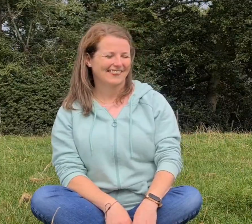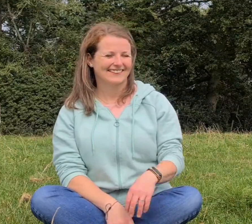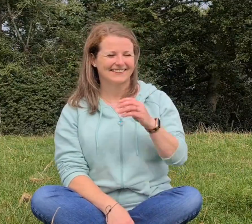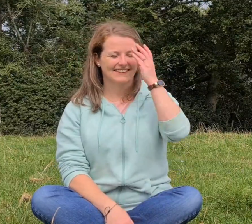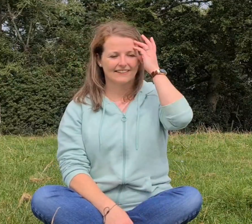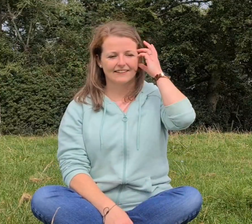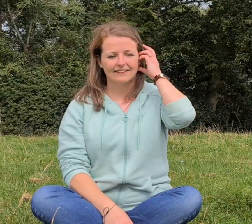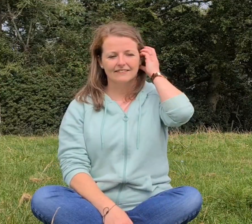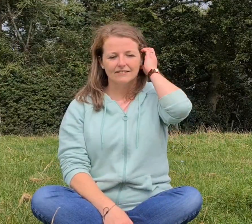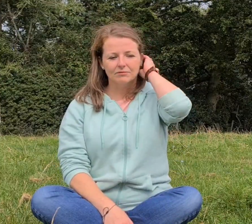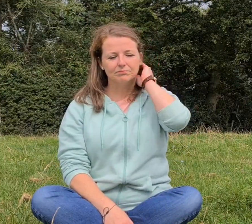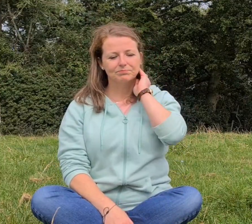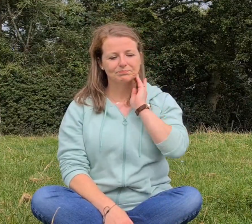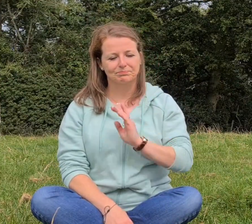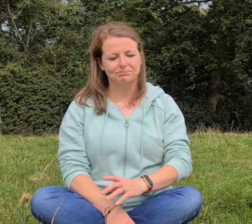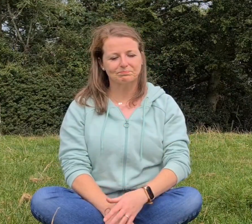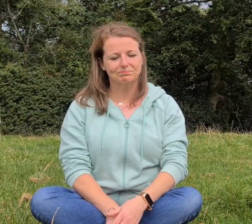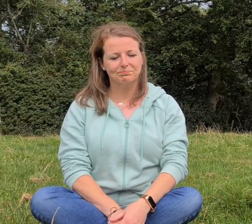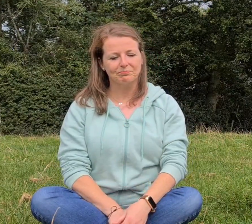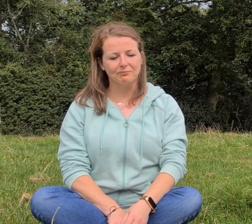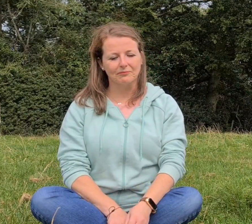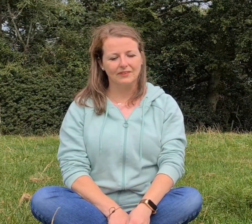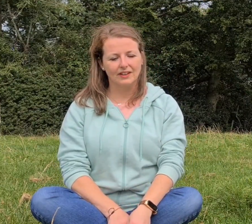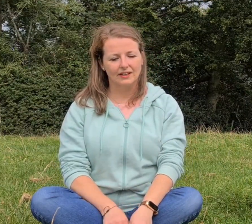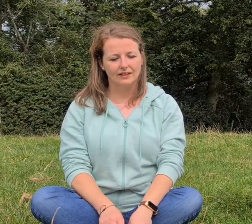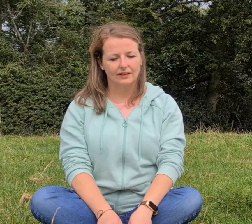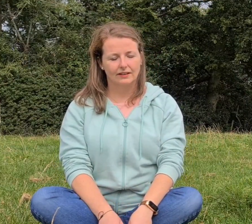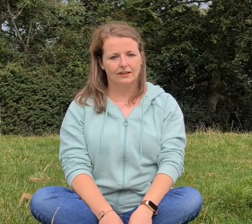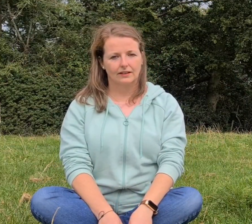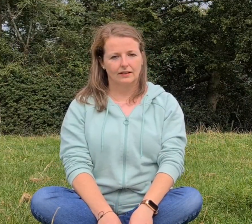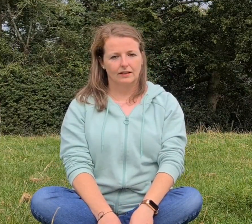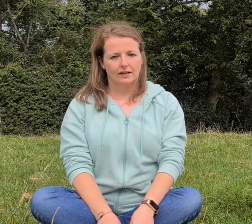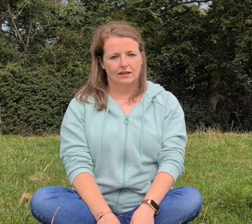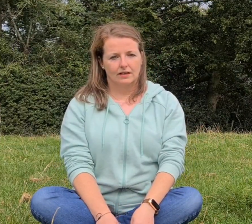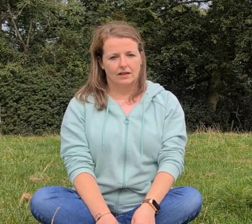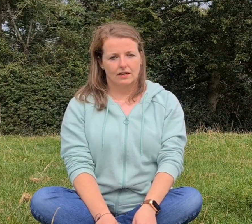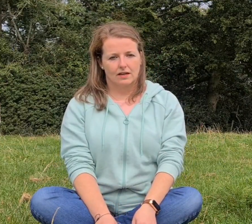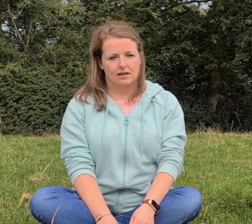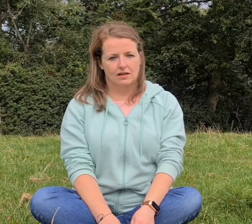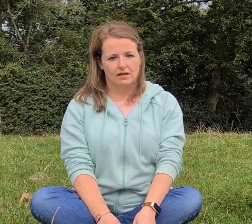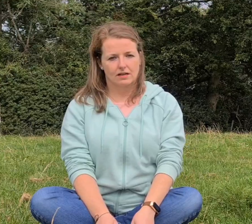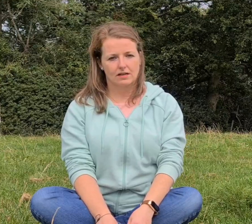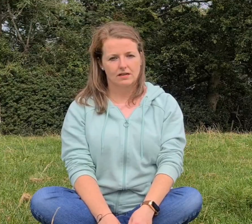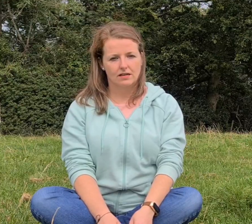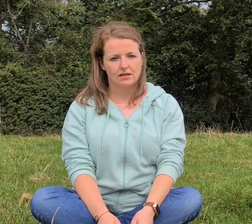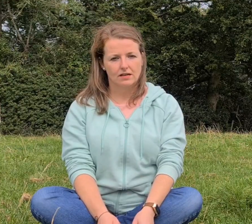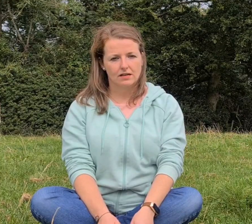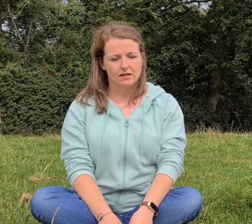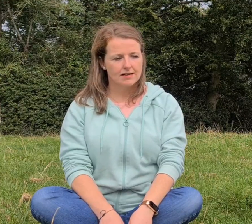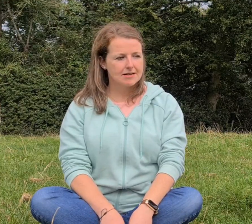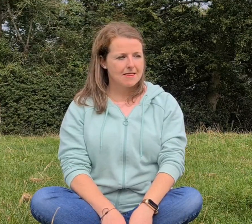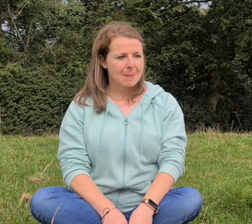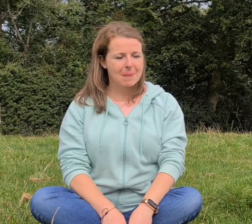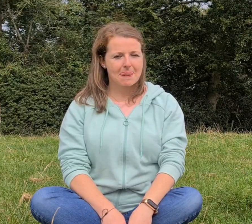has come, Karen has come to help us to do the Makaton signs for the colours of the rainbow. Are you ready? Are you